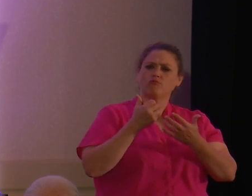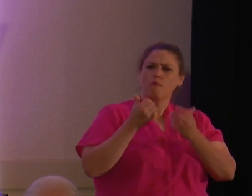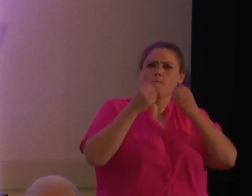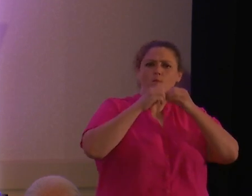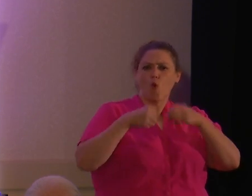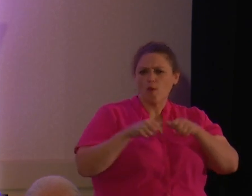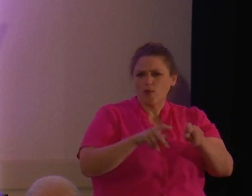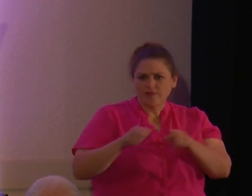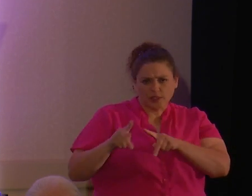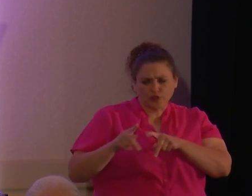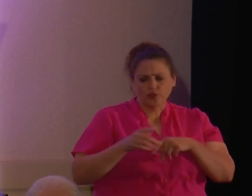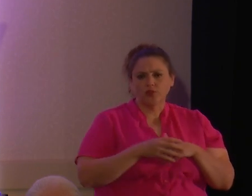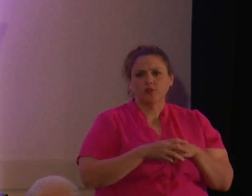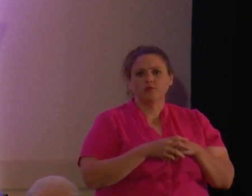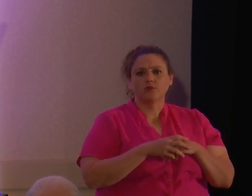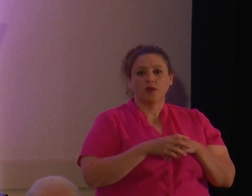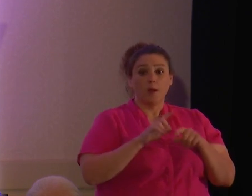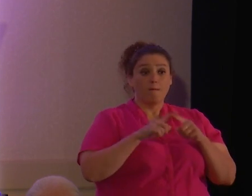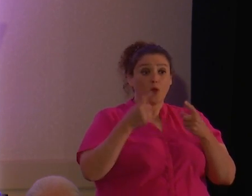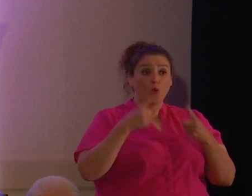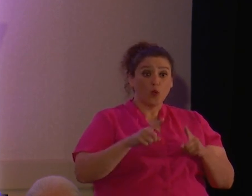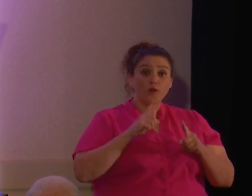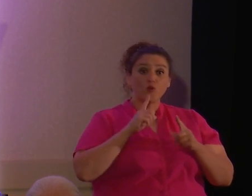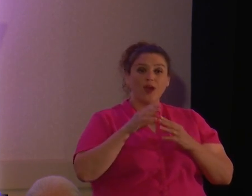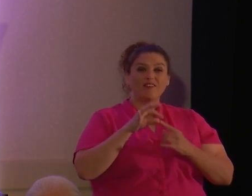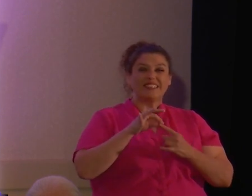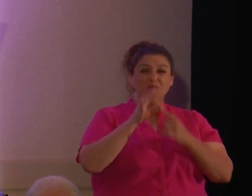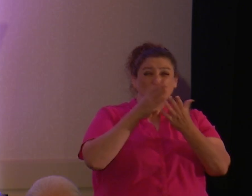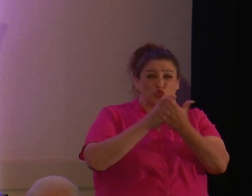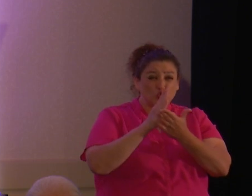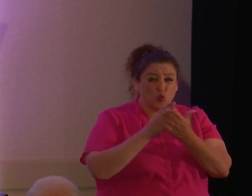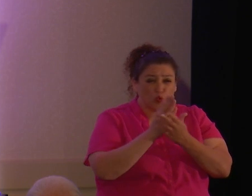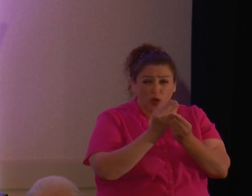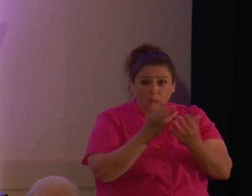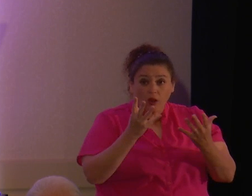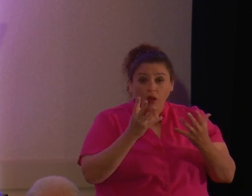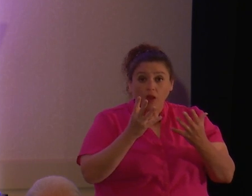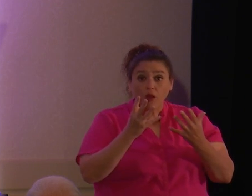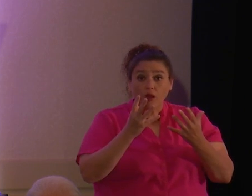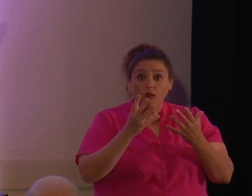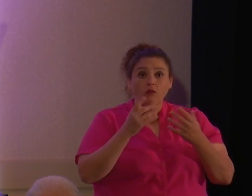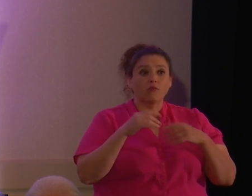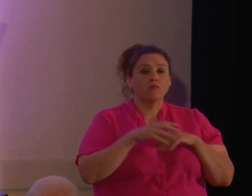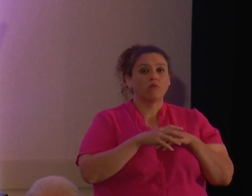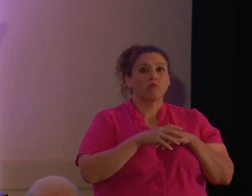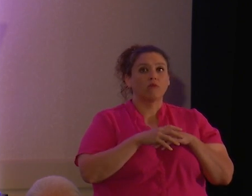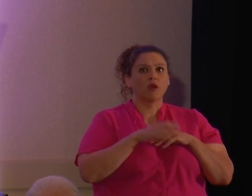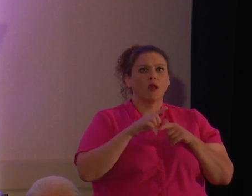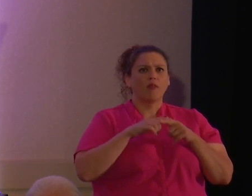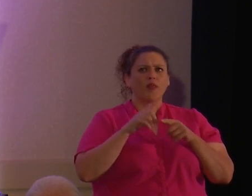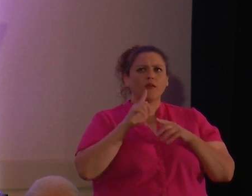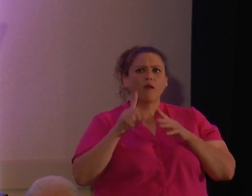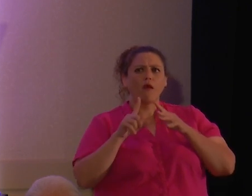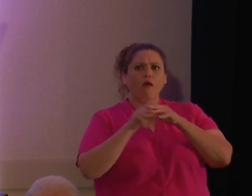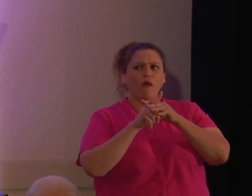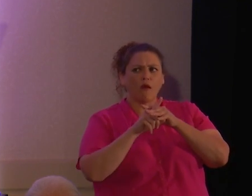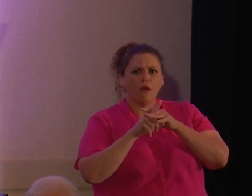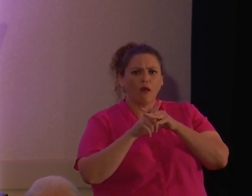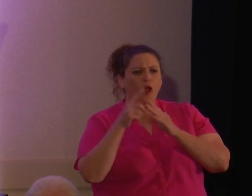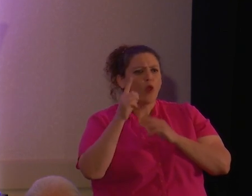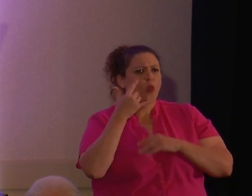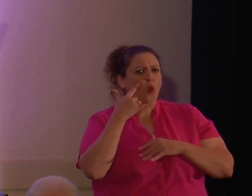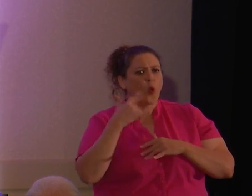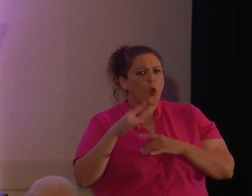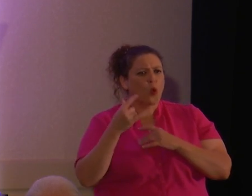then, as soon as you bring out the privilege and the special rights, you bring back the golden rule. Oh, so you don't support the golden